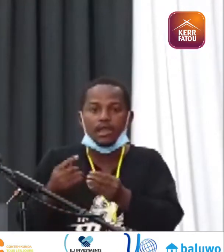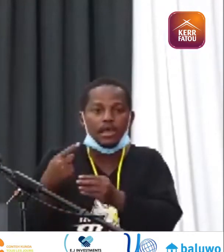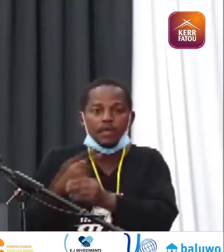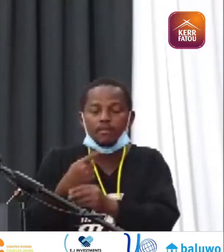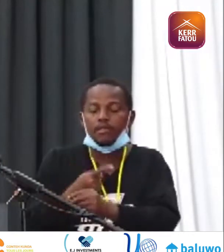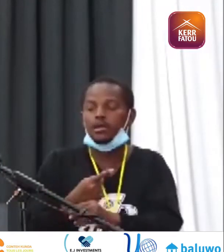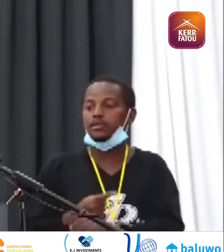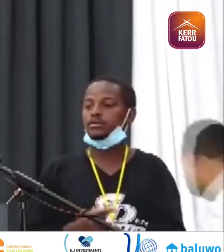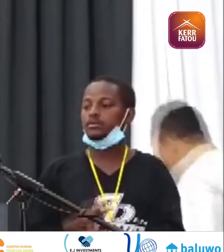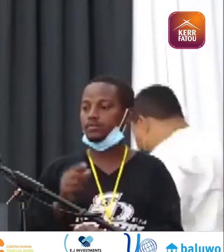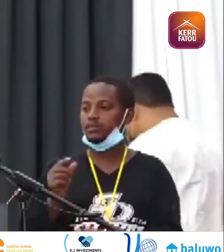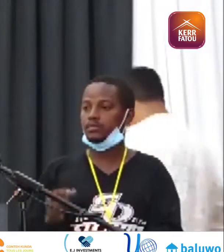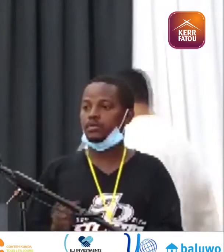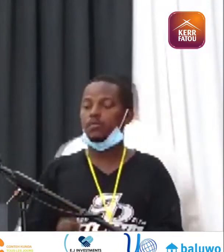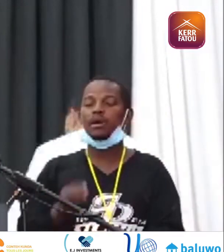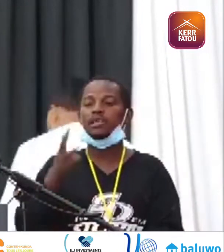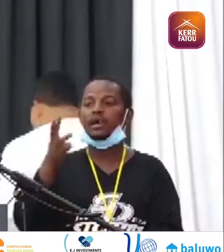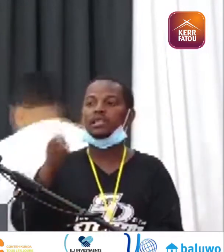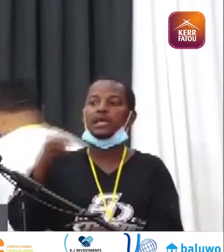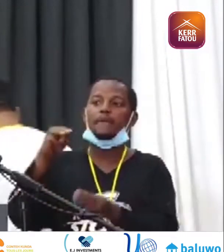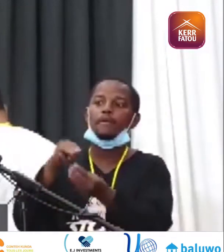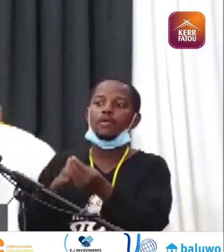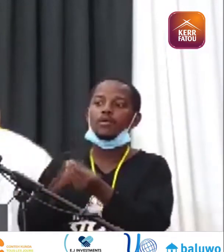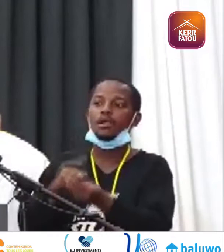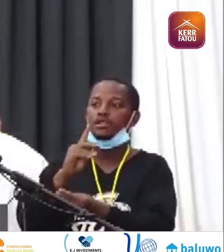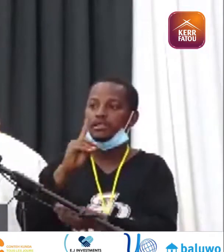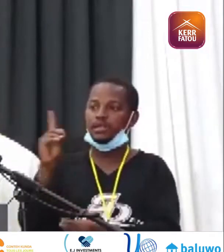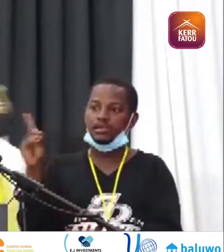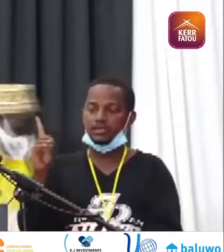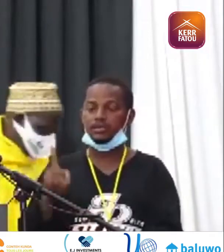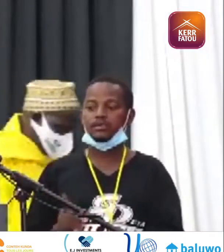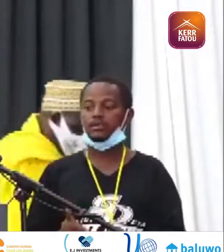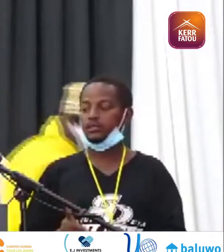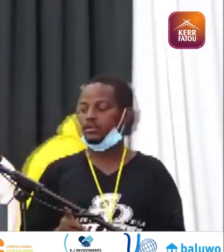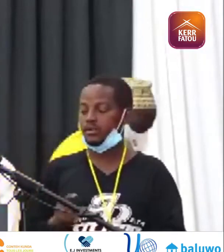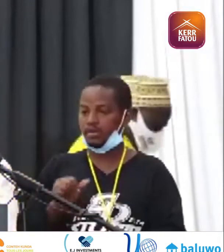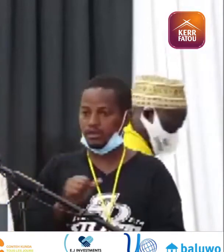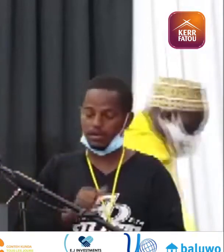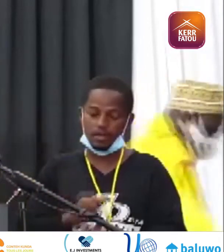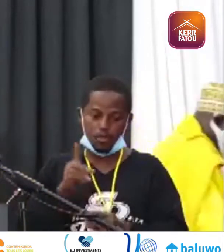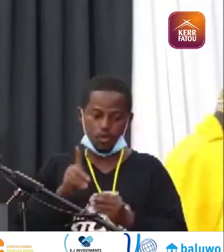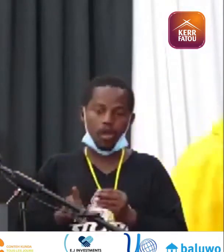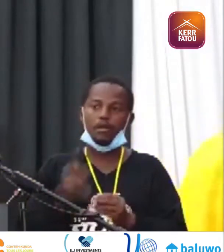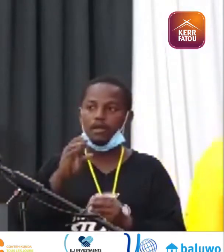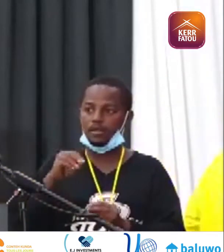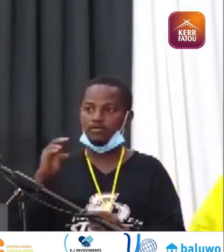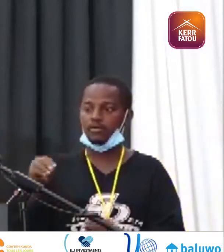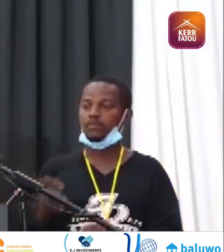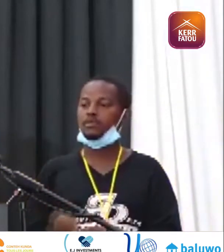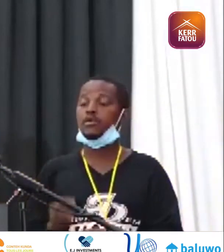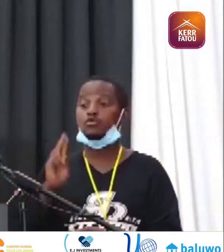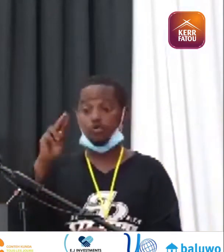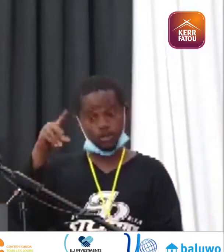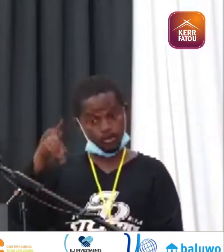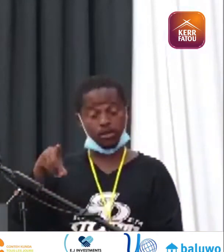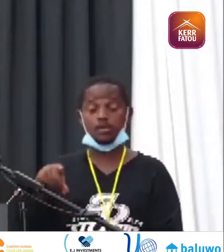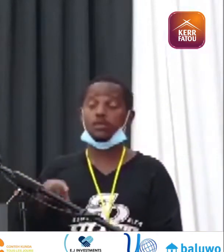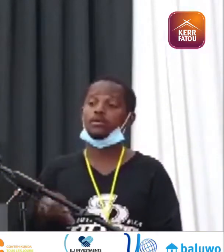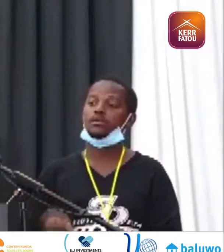Gambia with over $30 million in their threshold program? Who did